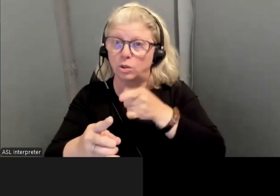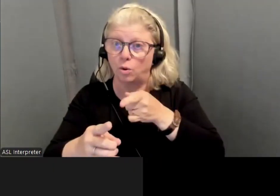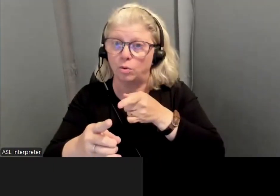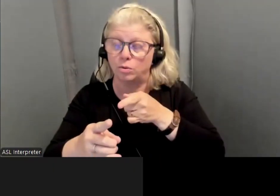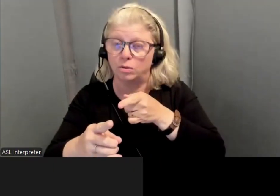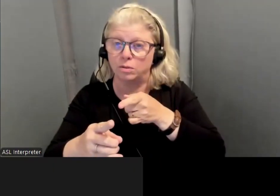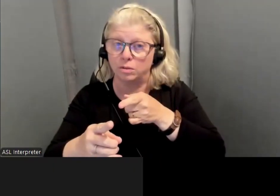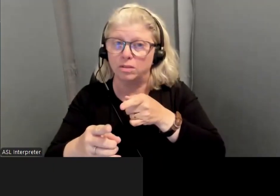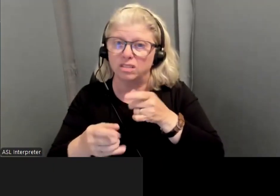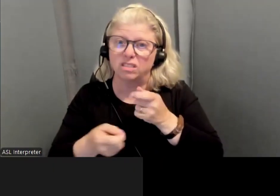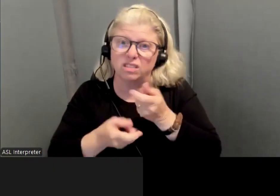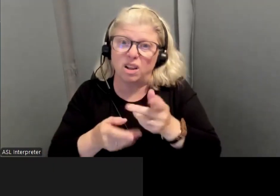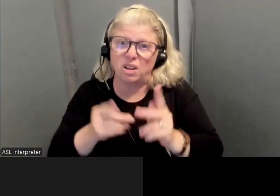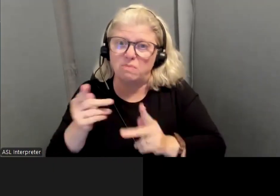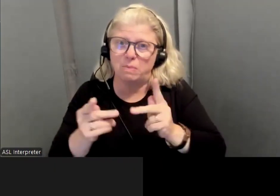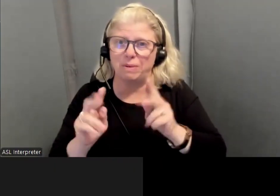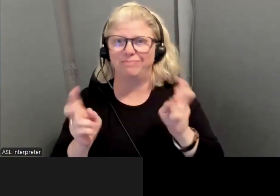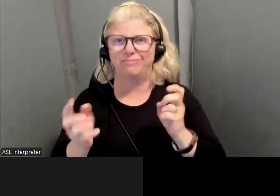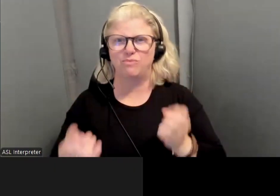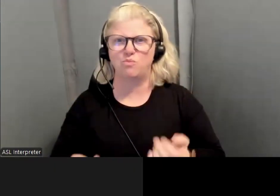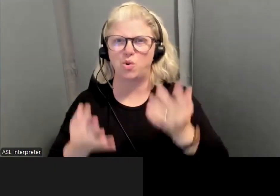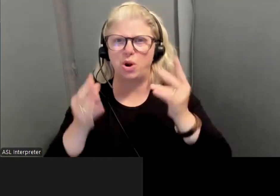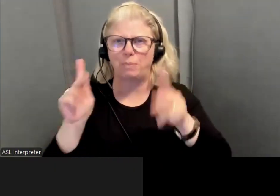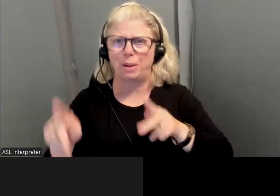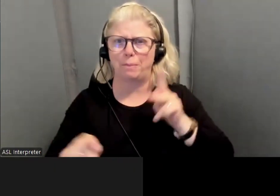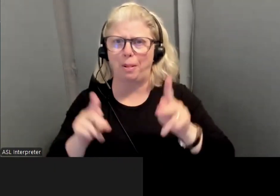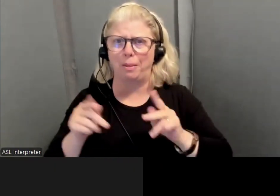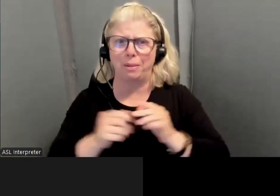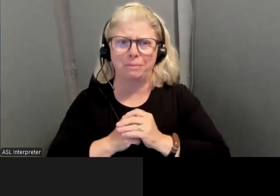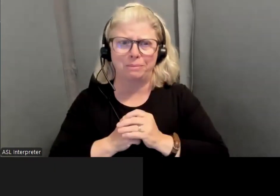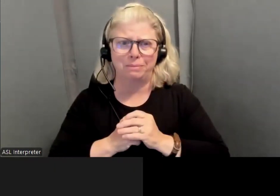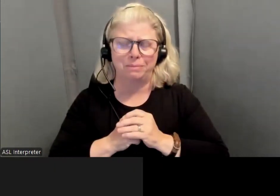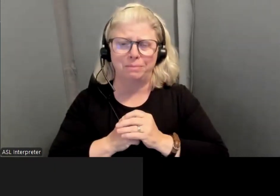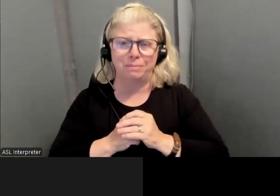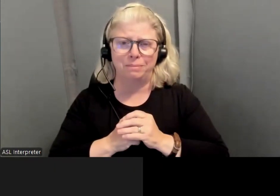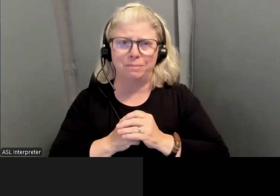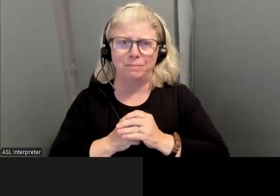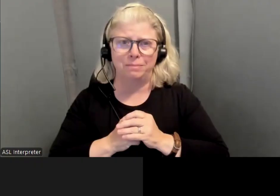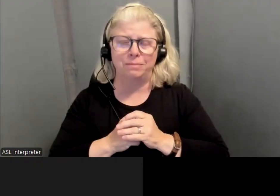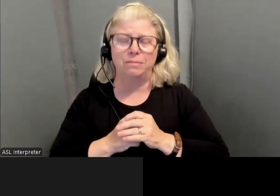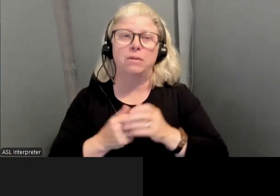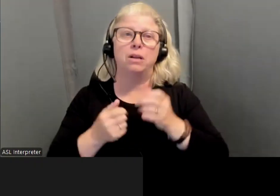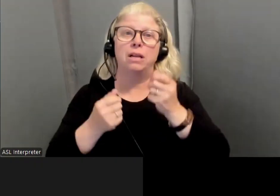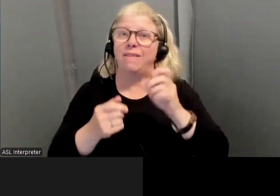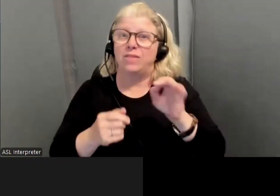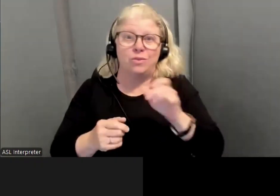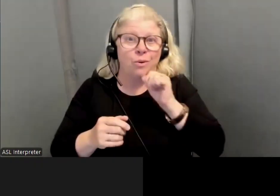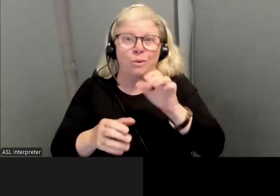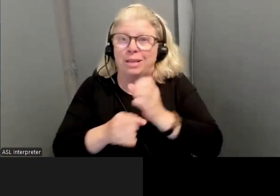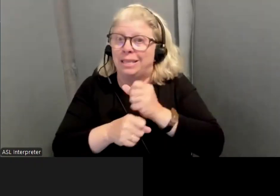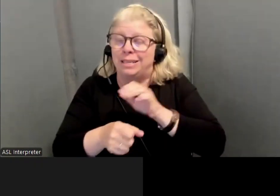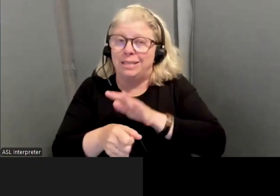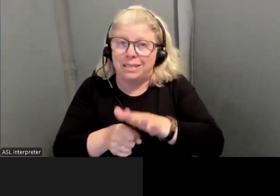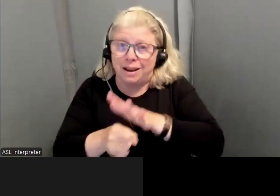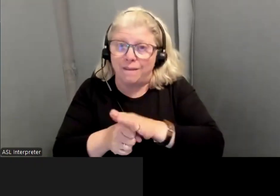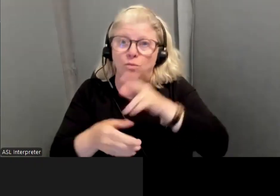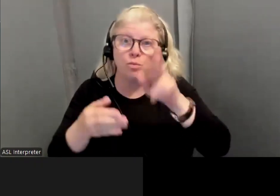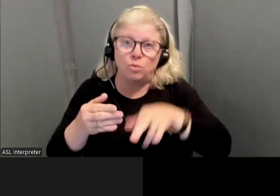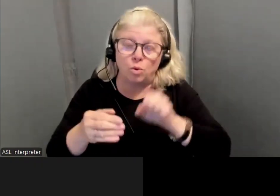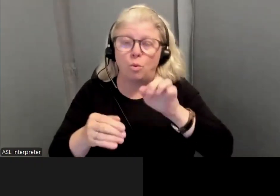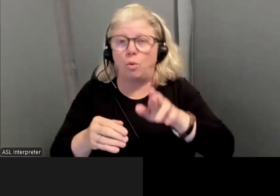risks burning people up, right? Because it engenders, at some point, if you don't get enough results, or if you don't get